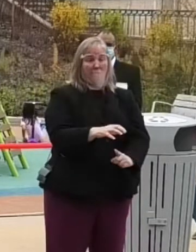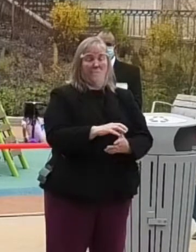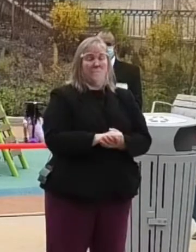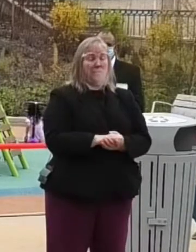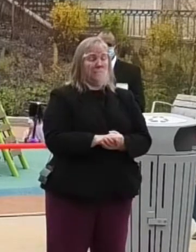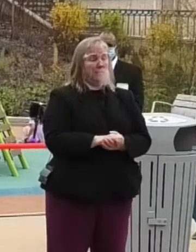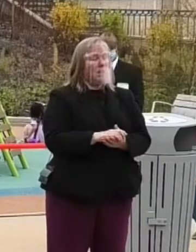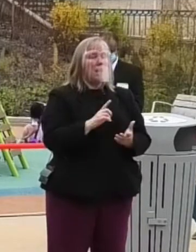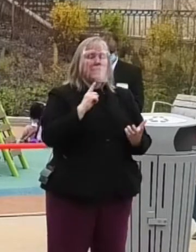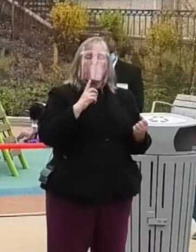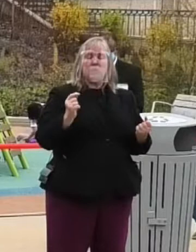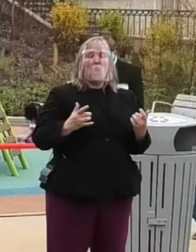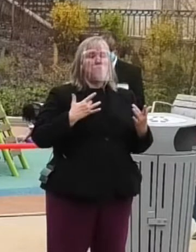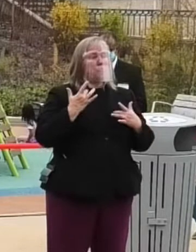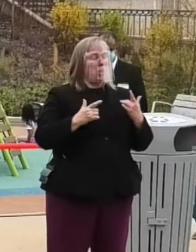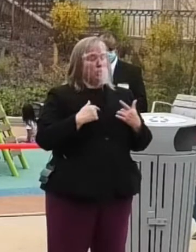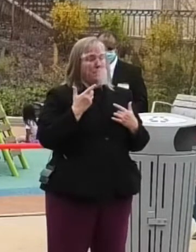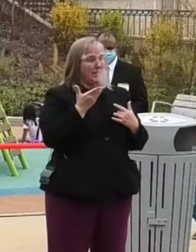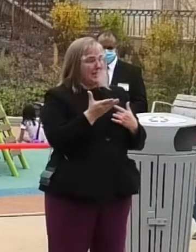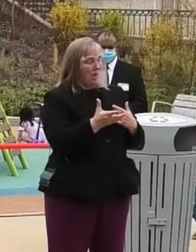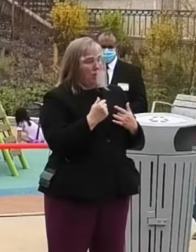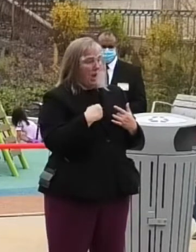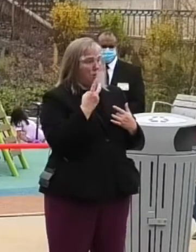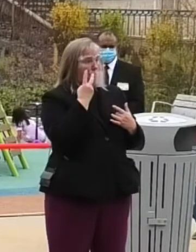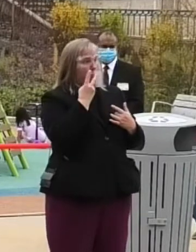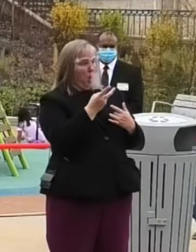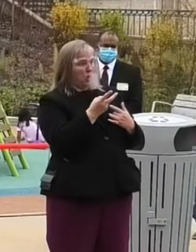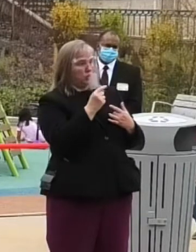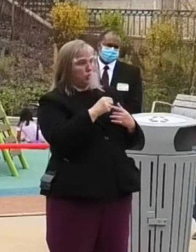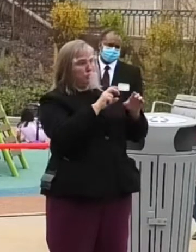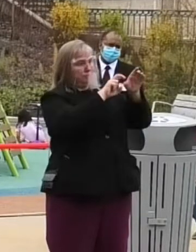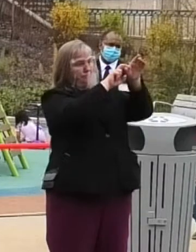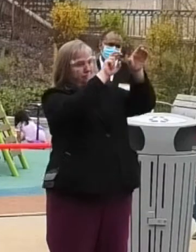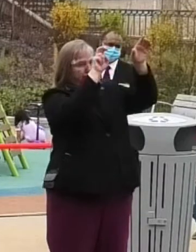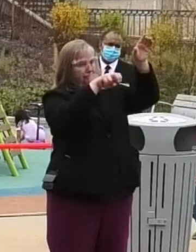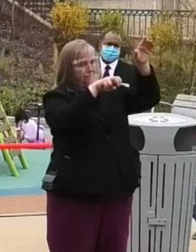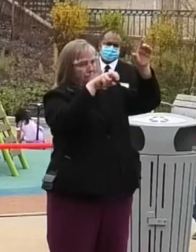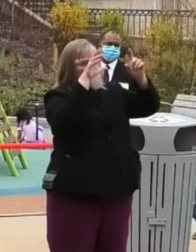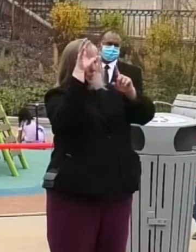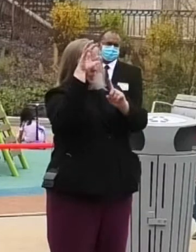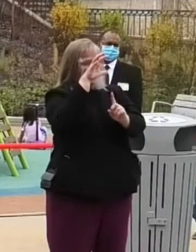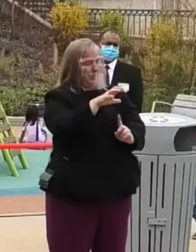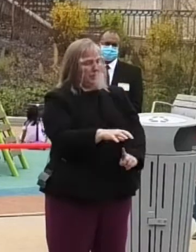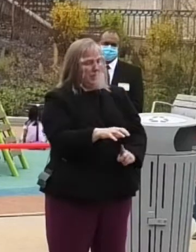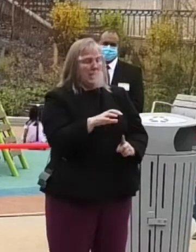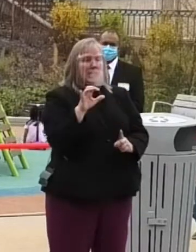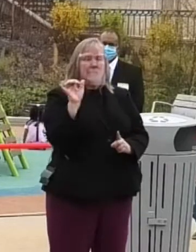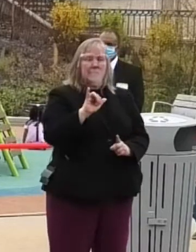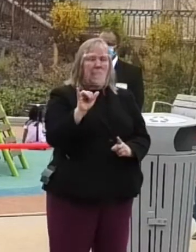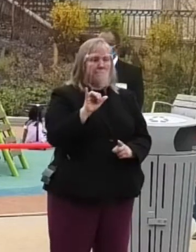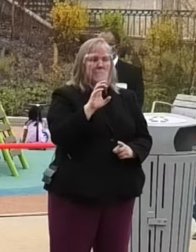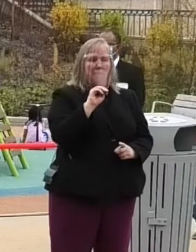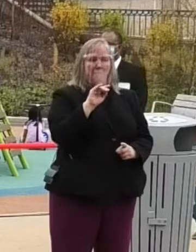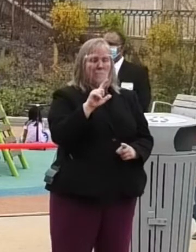It was a thrill to be there and watch you make your jump. And much like Milton, I'm in awe.